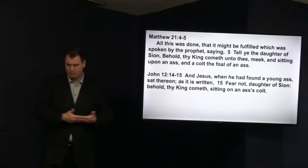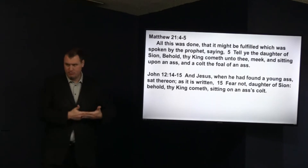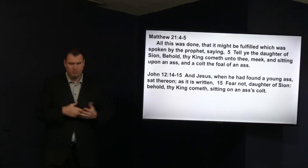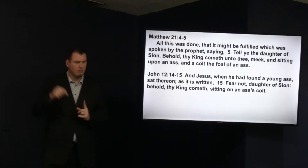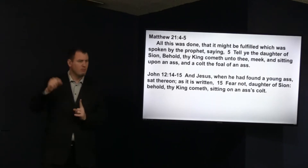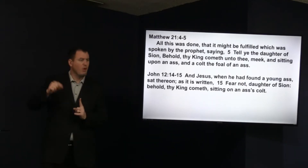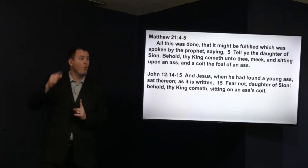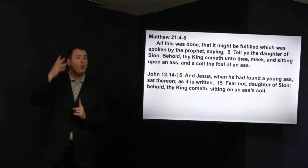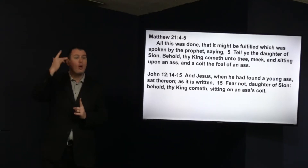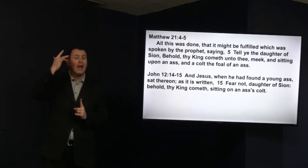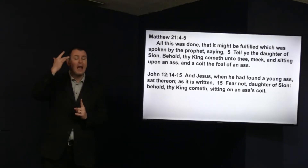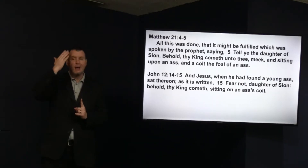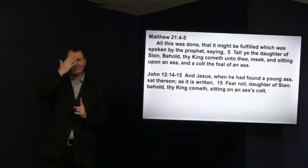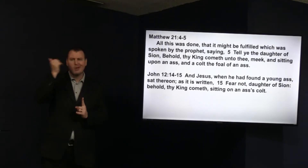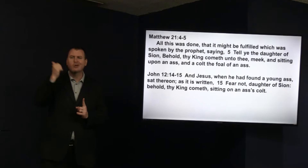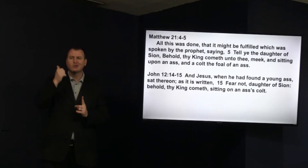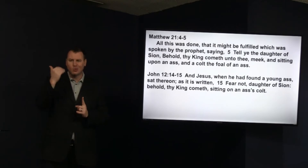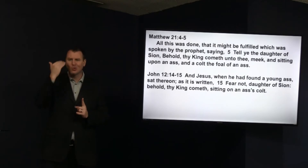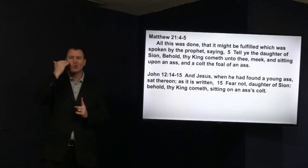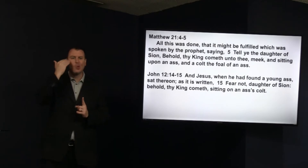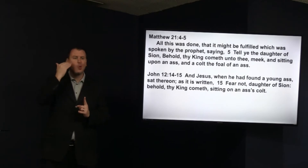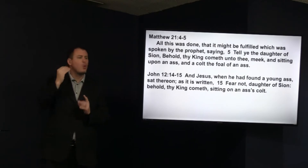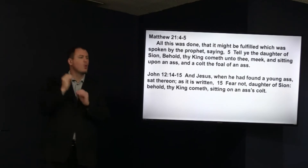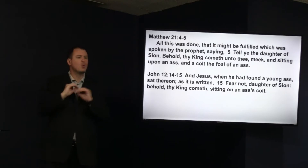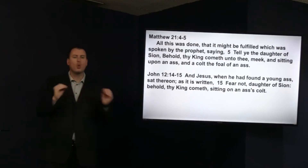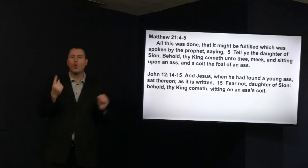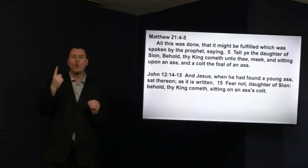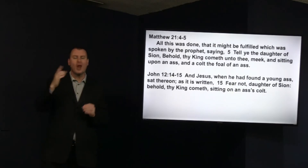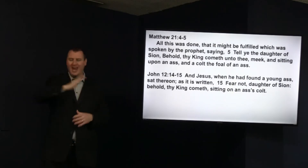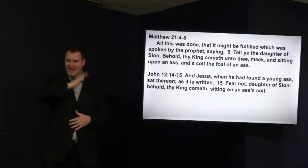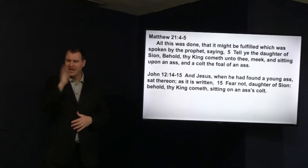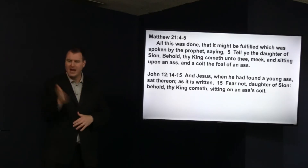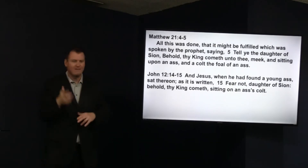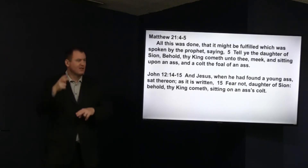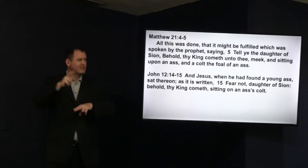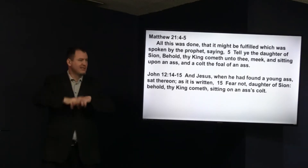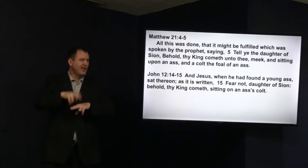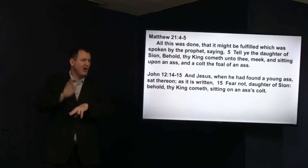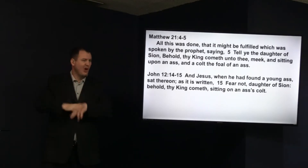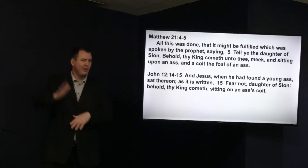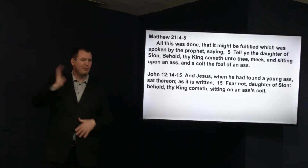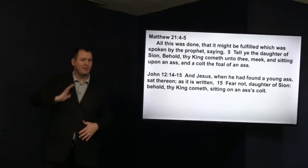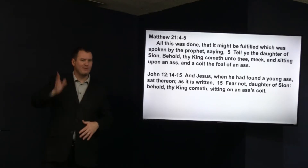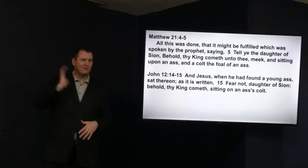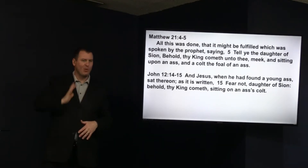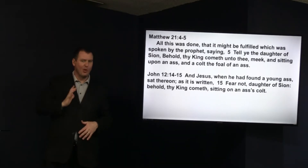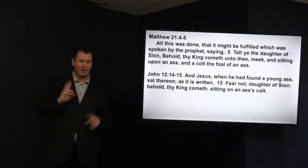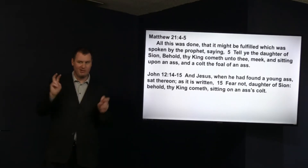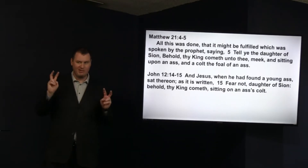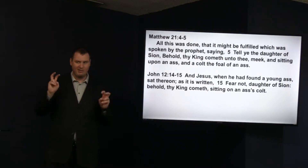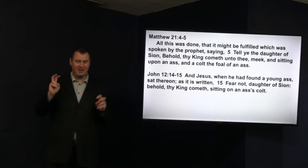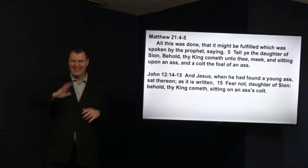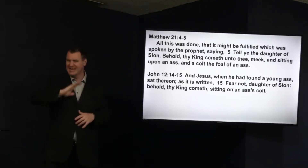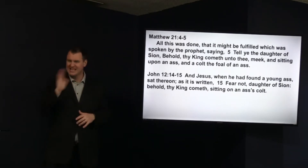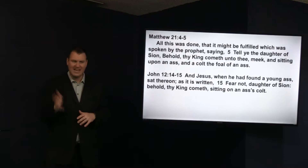It was actually the young male, because he knew that no one had ever